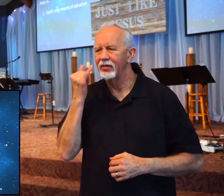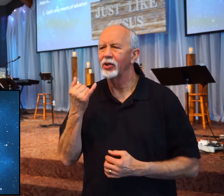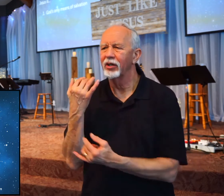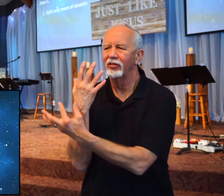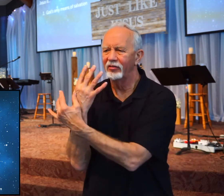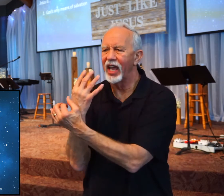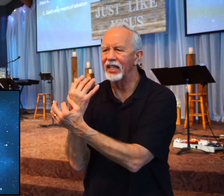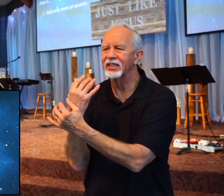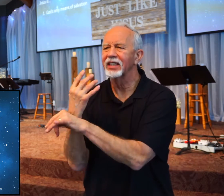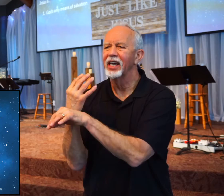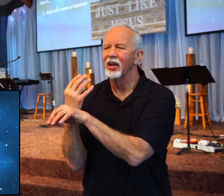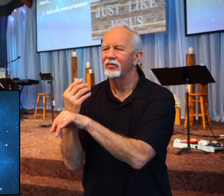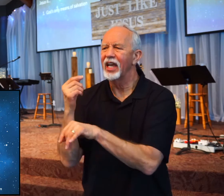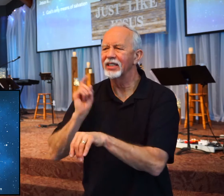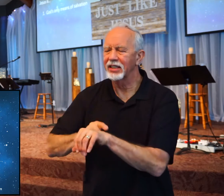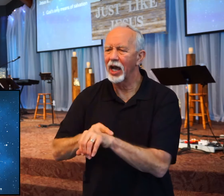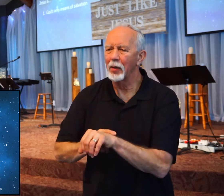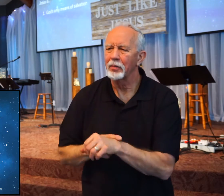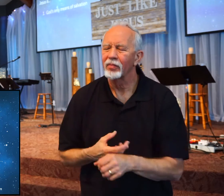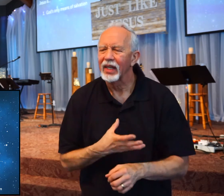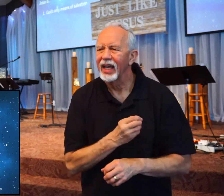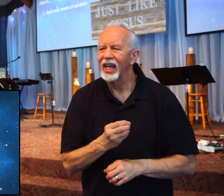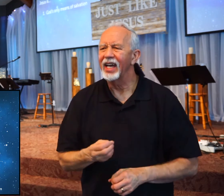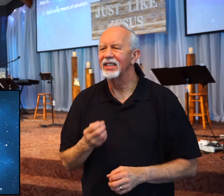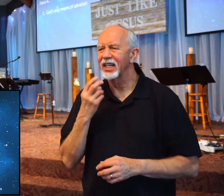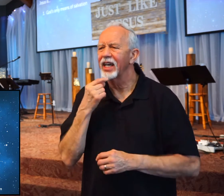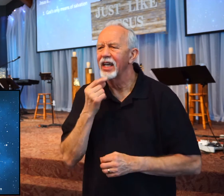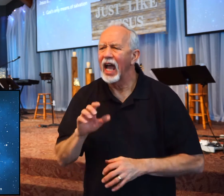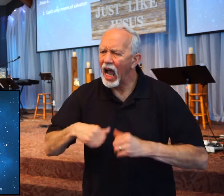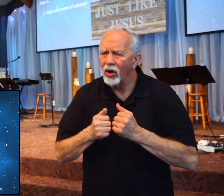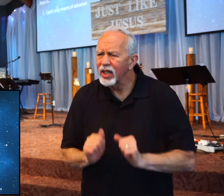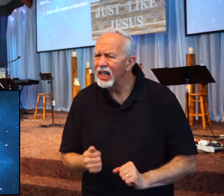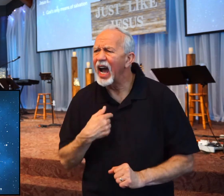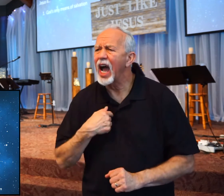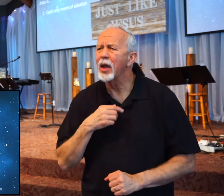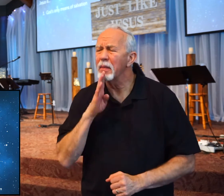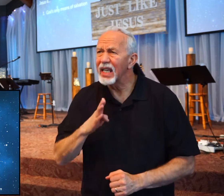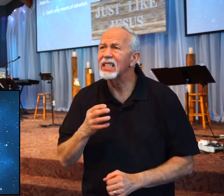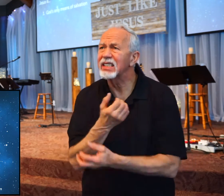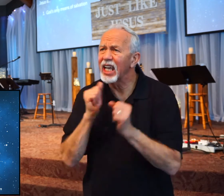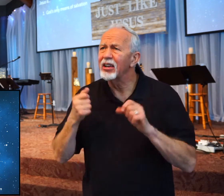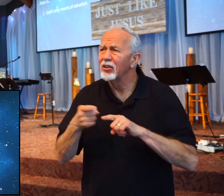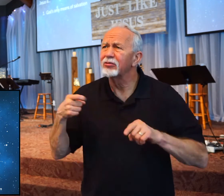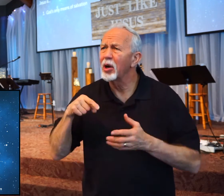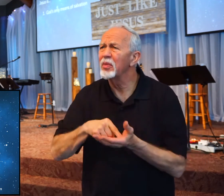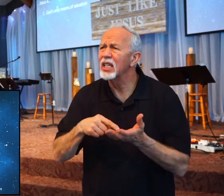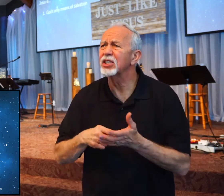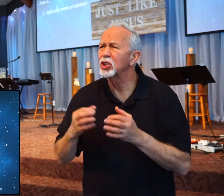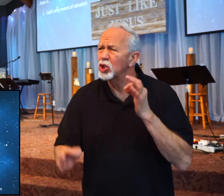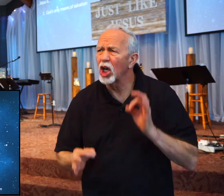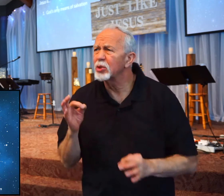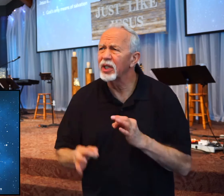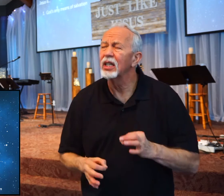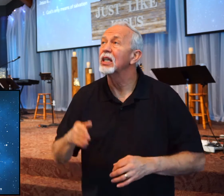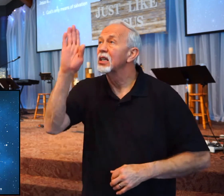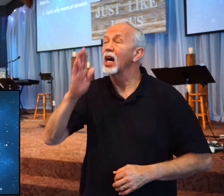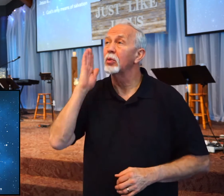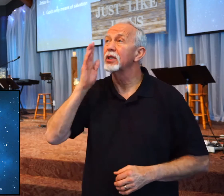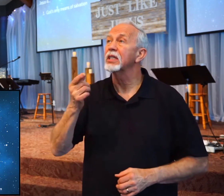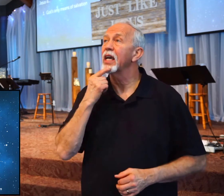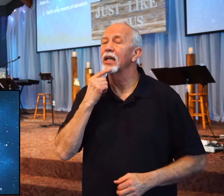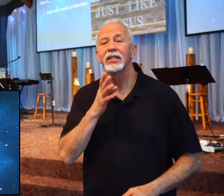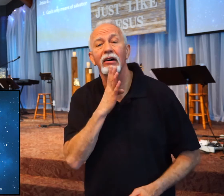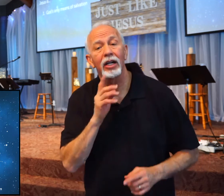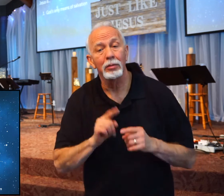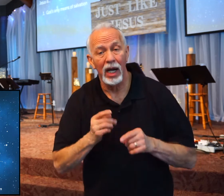Father right now and ask Him, how can I be saved from this judgment that is to come? He's going to say, talk to my